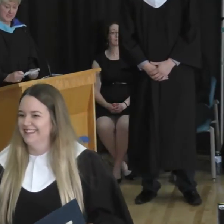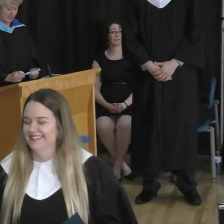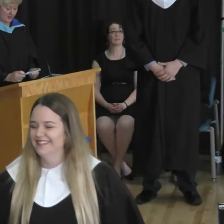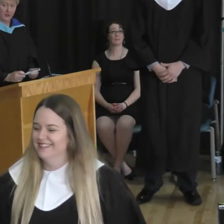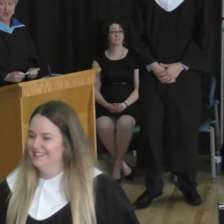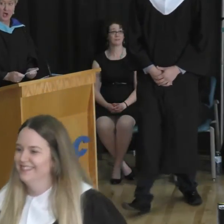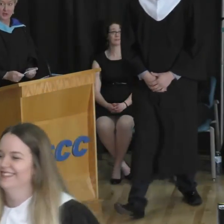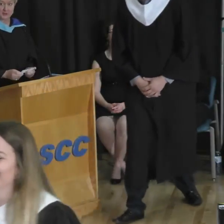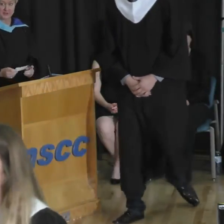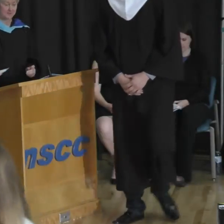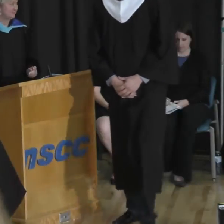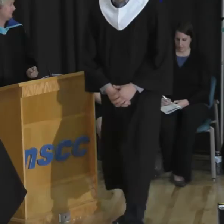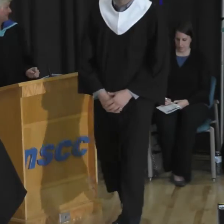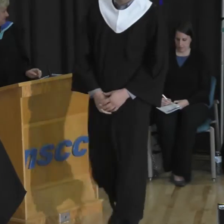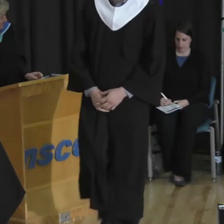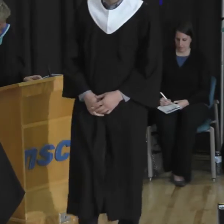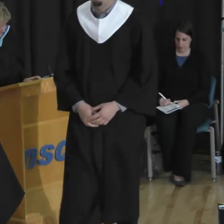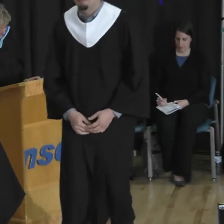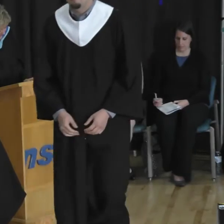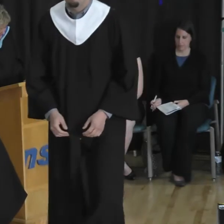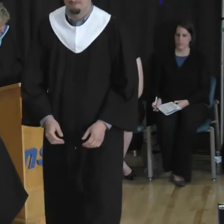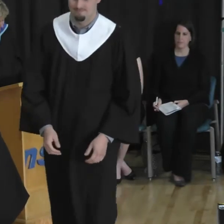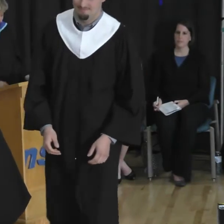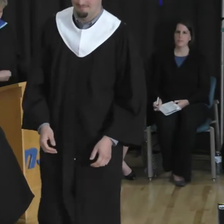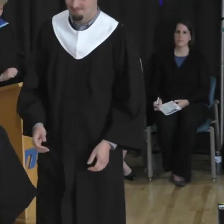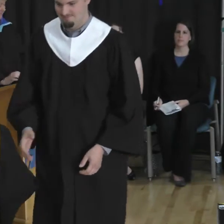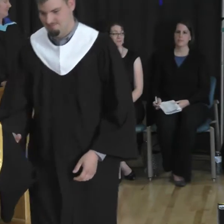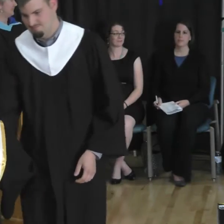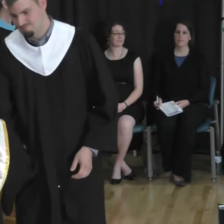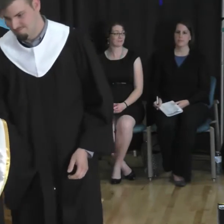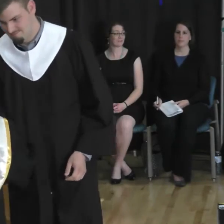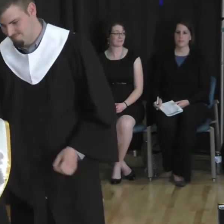James Taylor, honors.